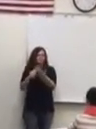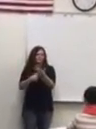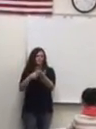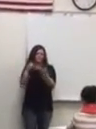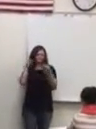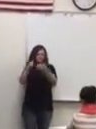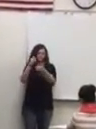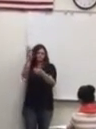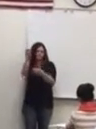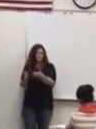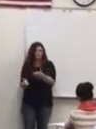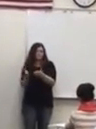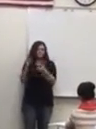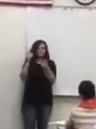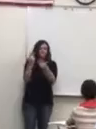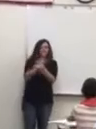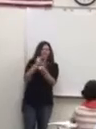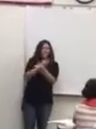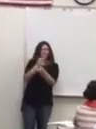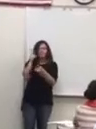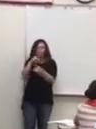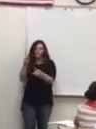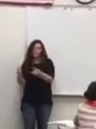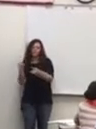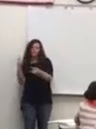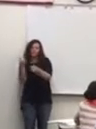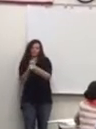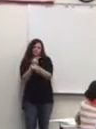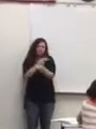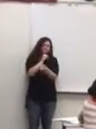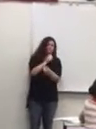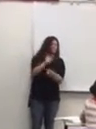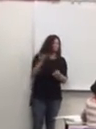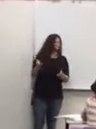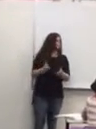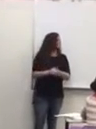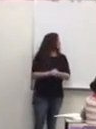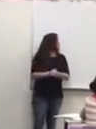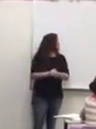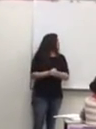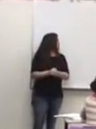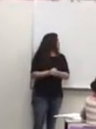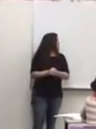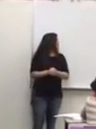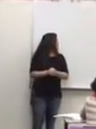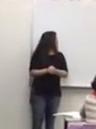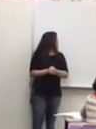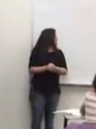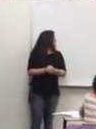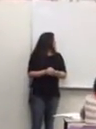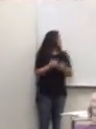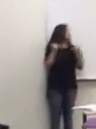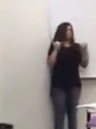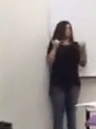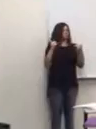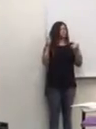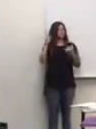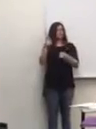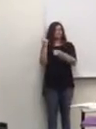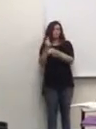deciding whether or not you should use a PowerPoint presentation. So. What do you suppose are some other do's and don'ts of PowerPoint presentation?